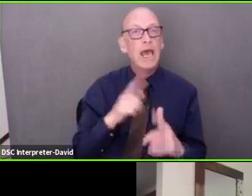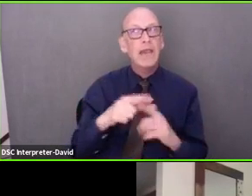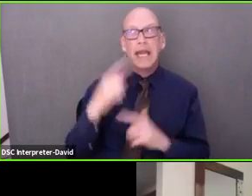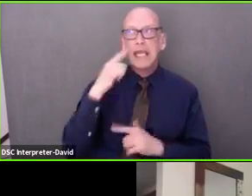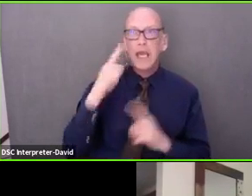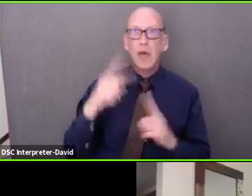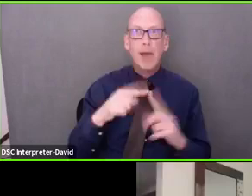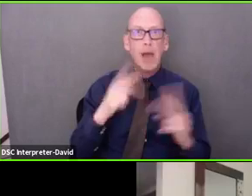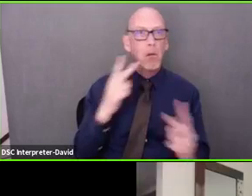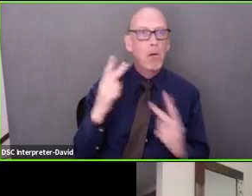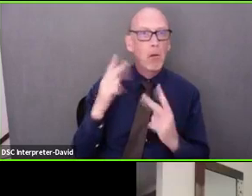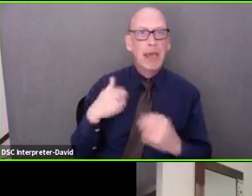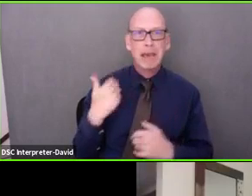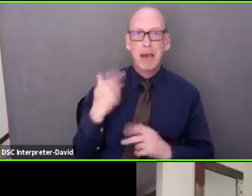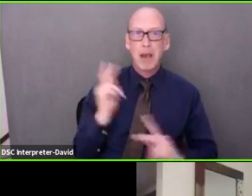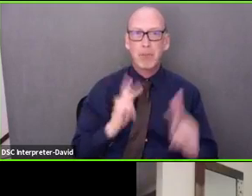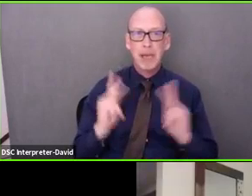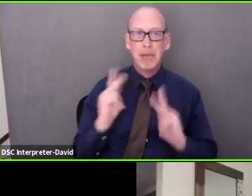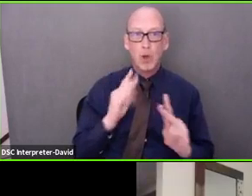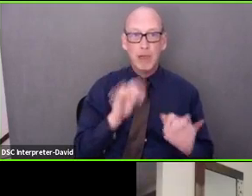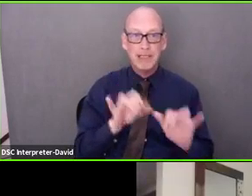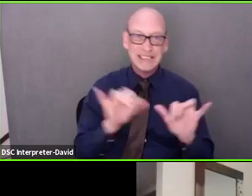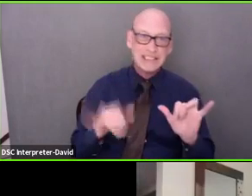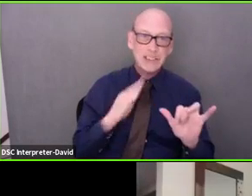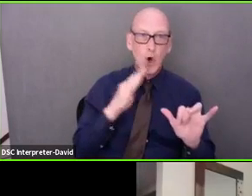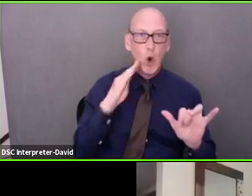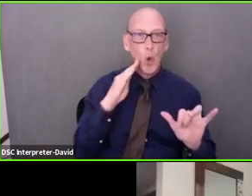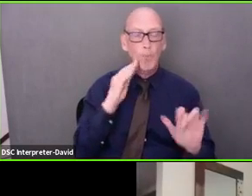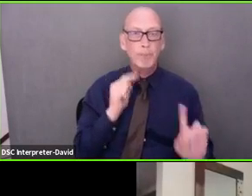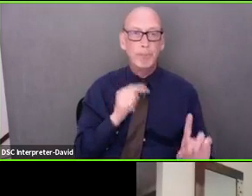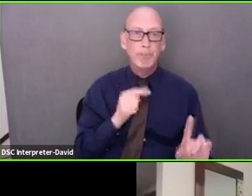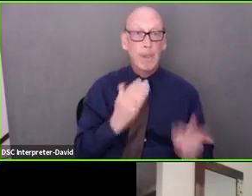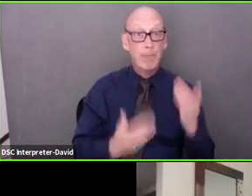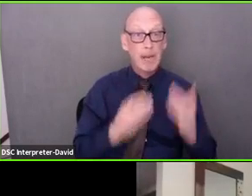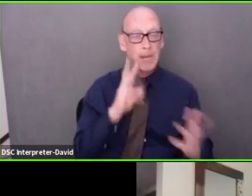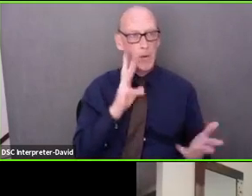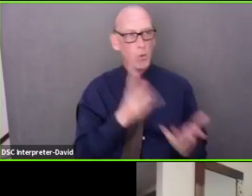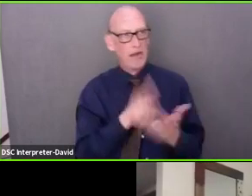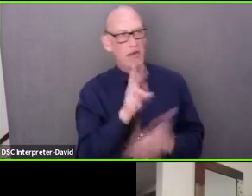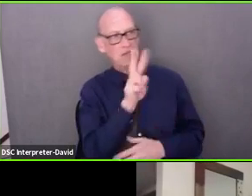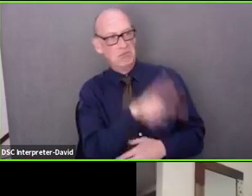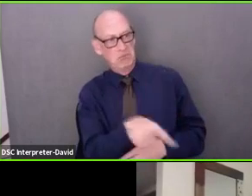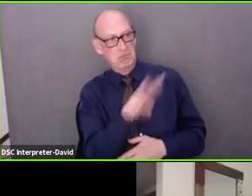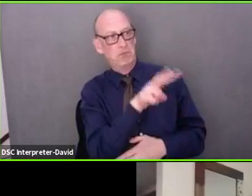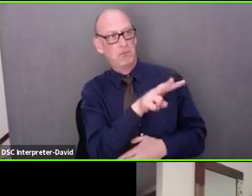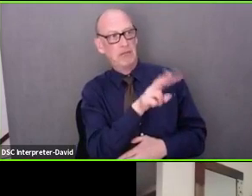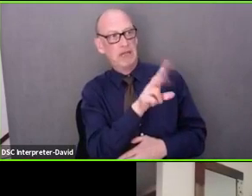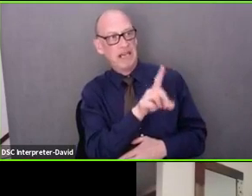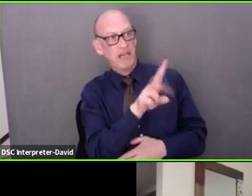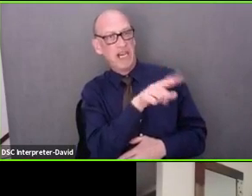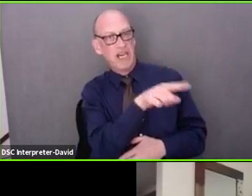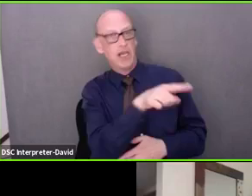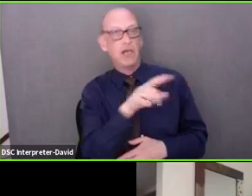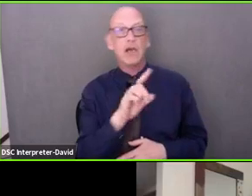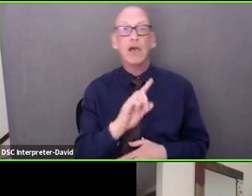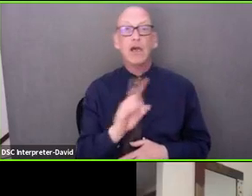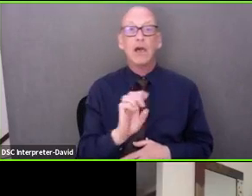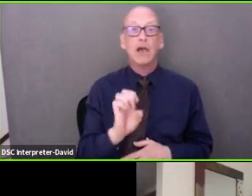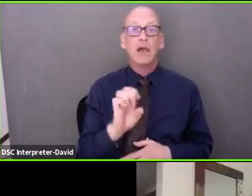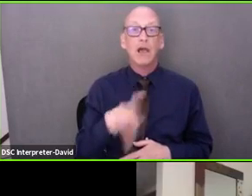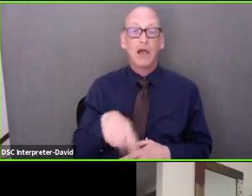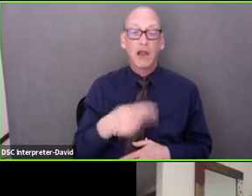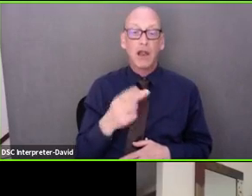about the young people that are at home and maybe witnessing this, So the Zeph Center